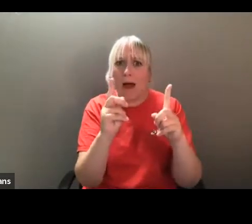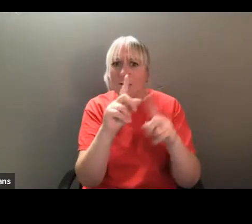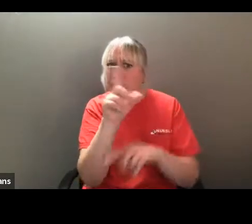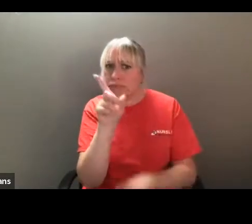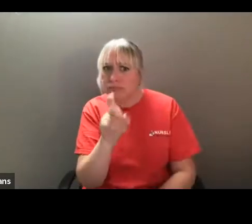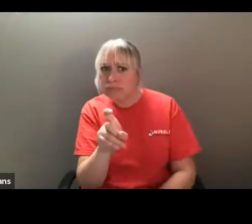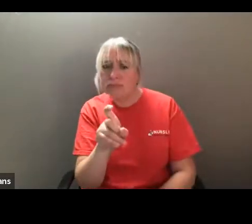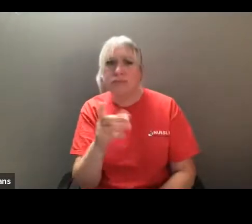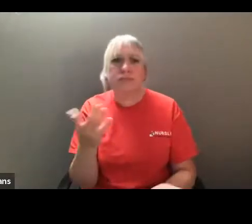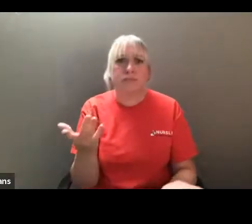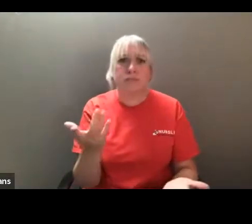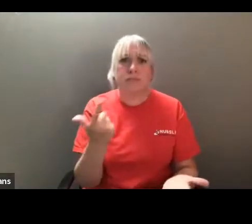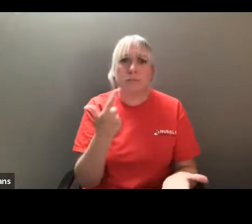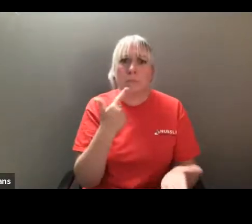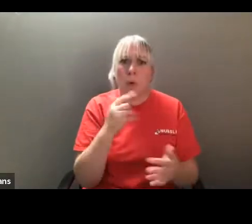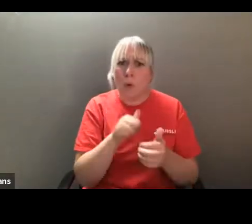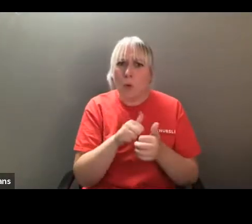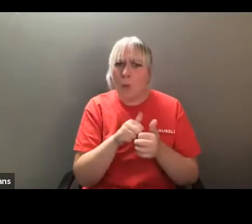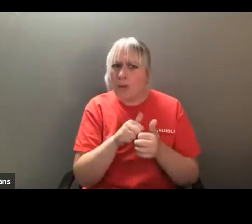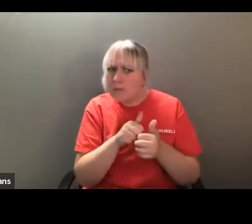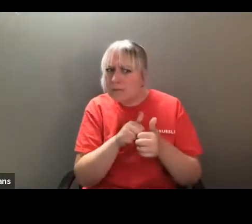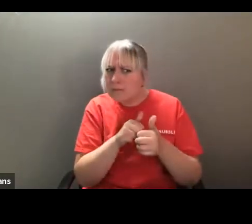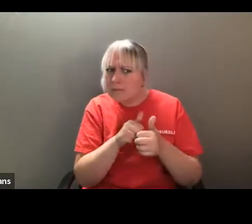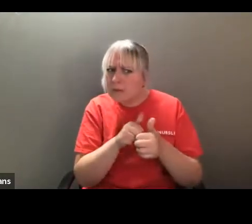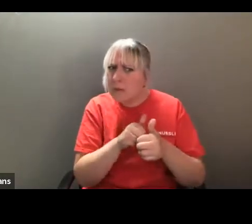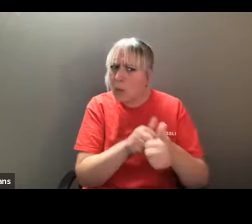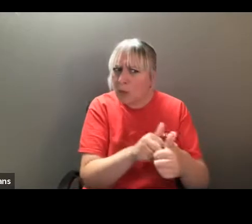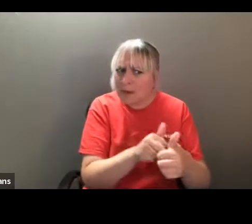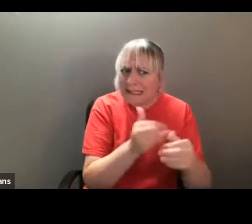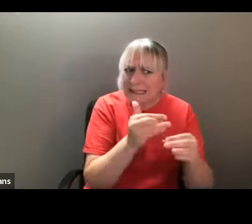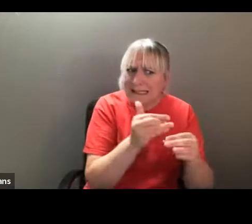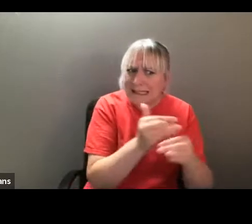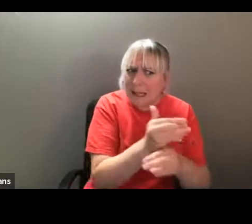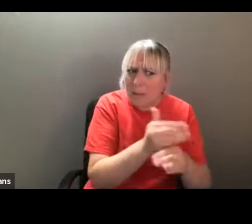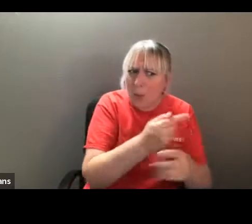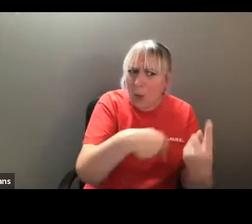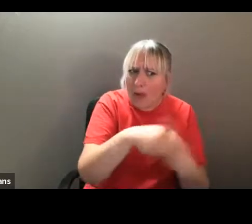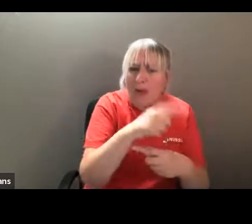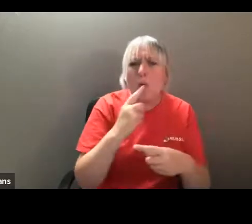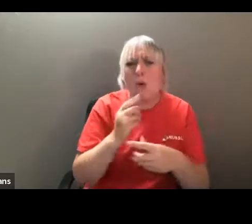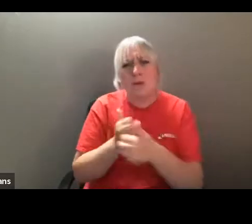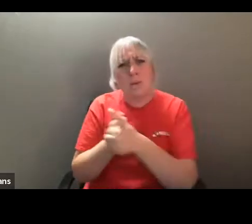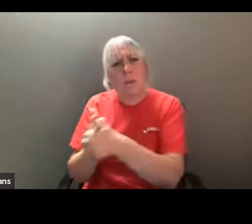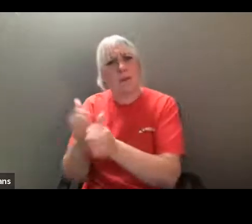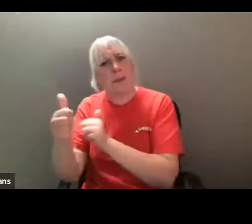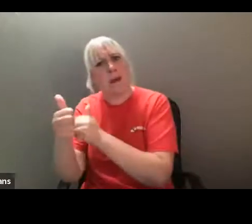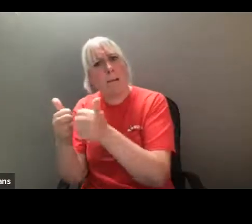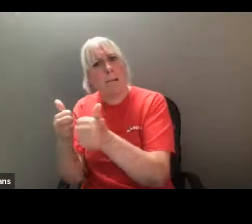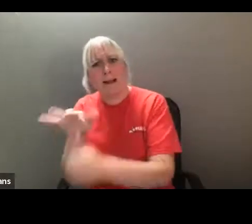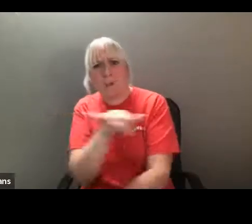employee, or in fact a subsidy for the company that they work for?